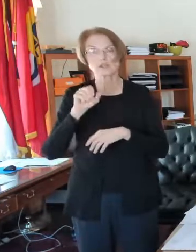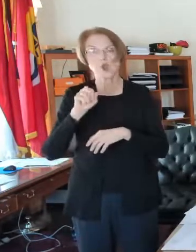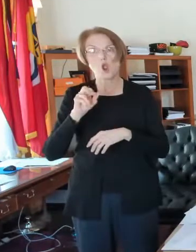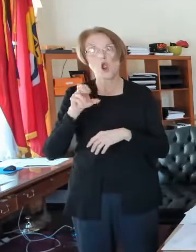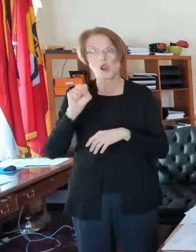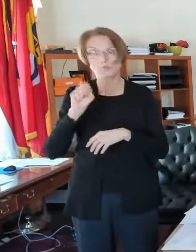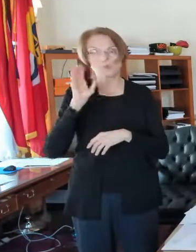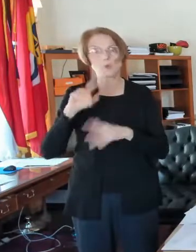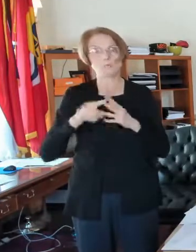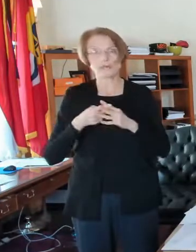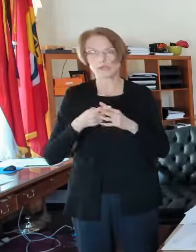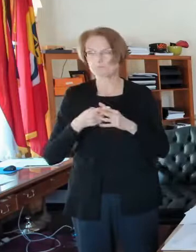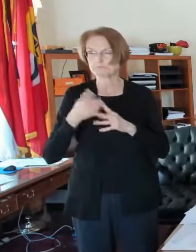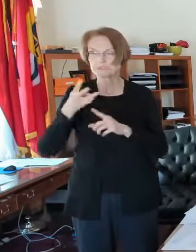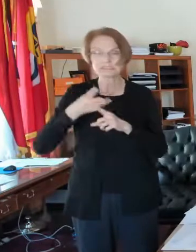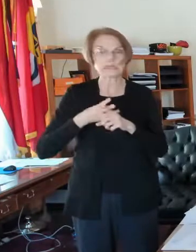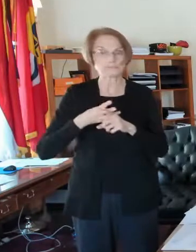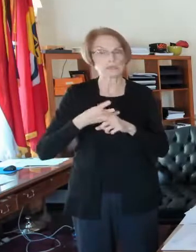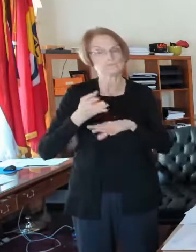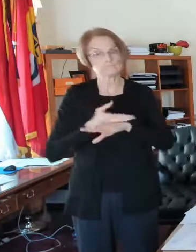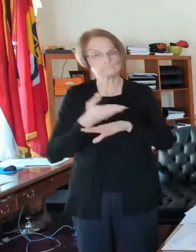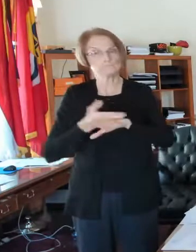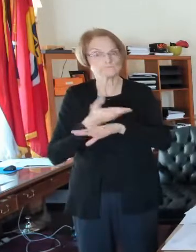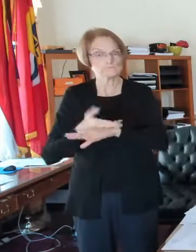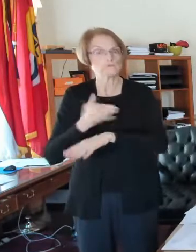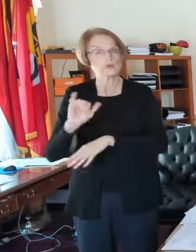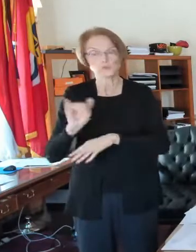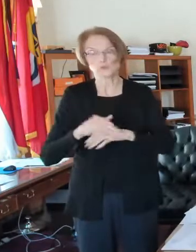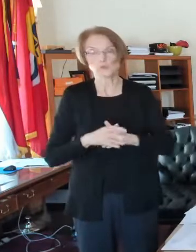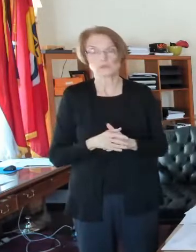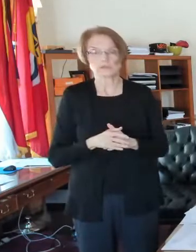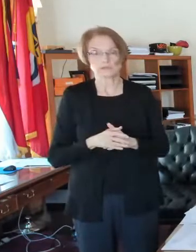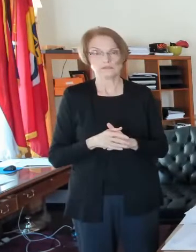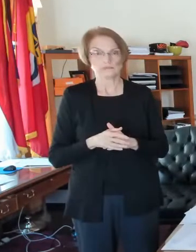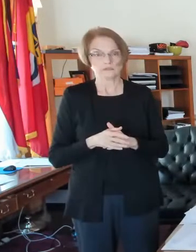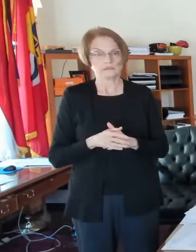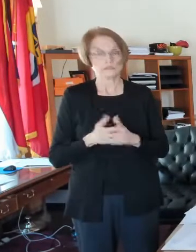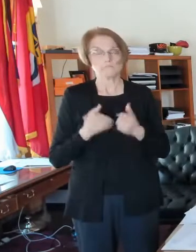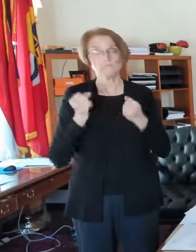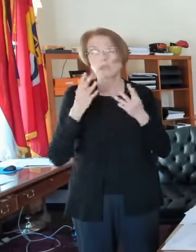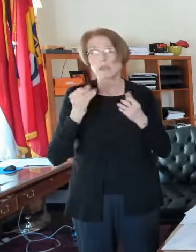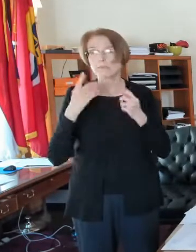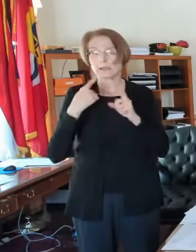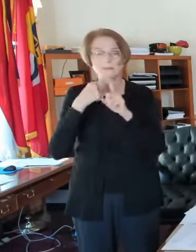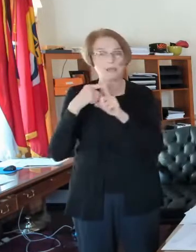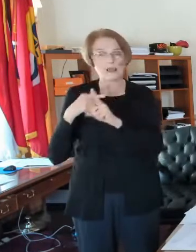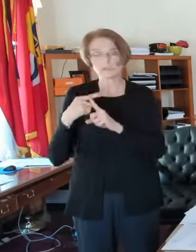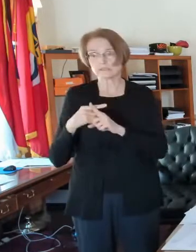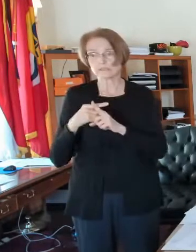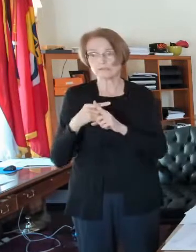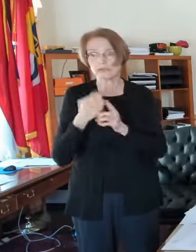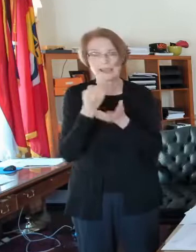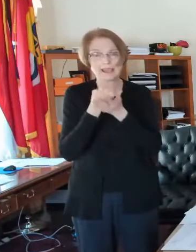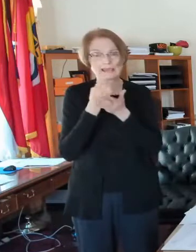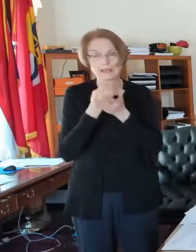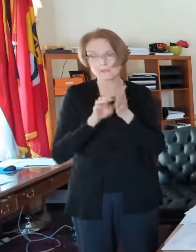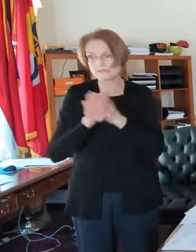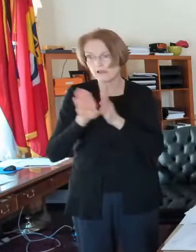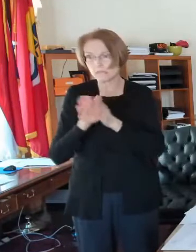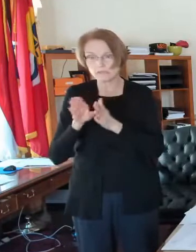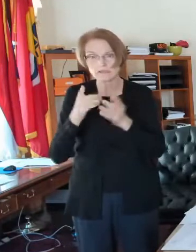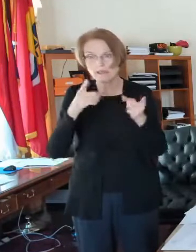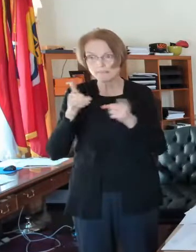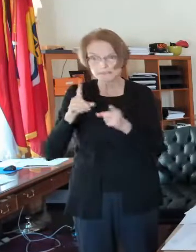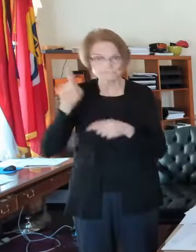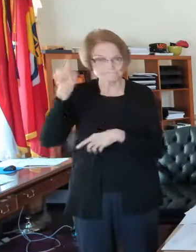next 6 months or so, we think. So there's a lot of very positive economic development signs, and I